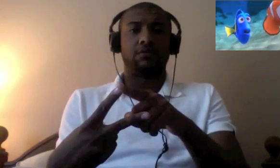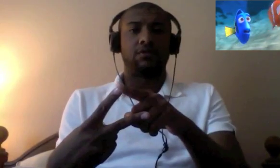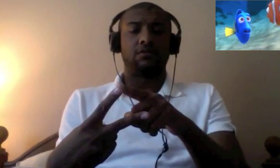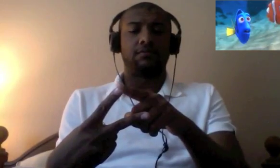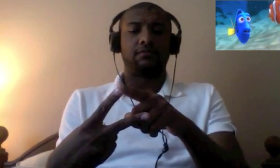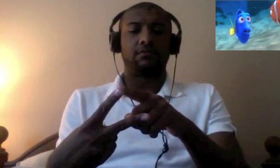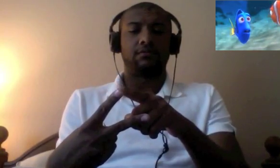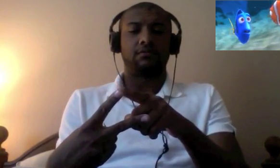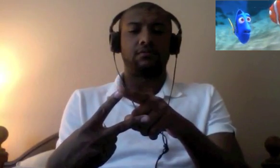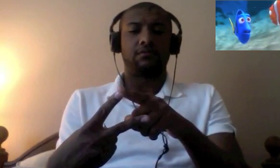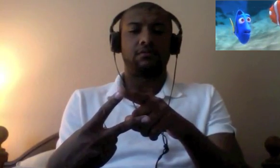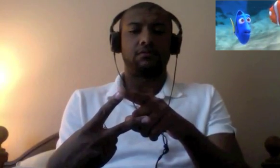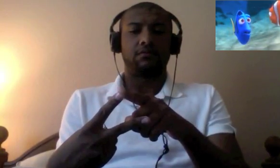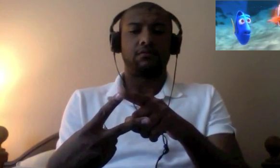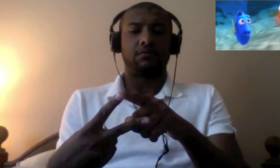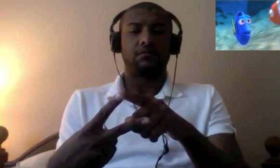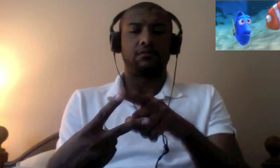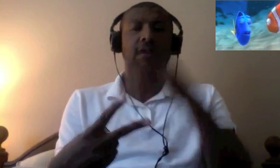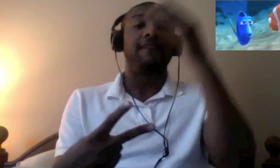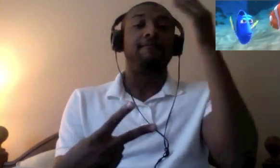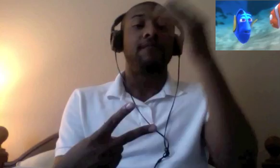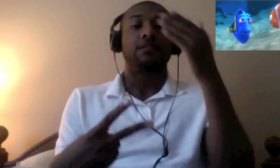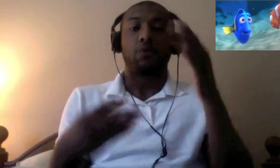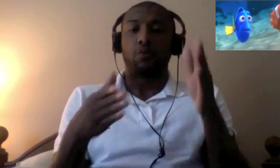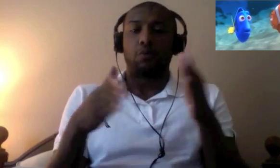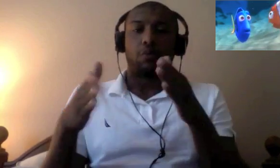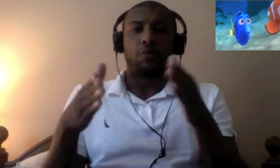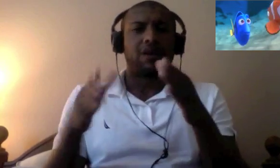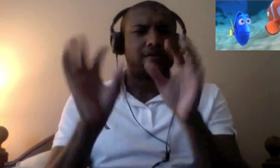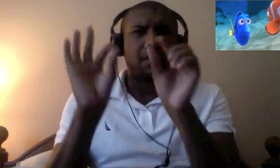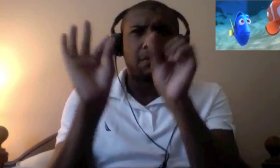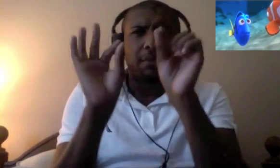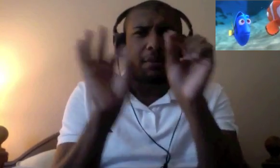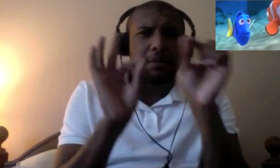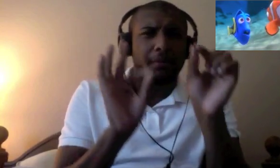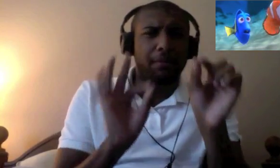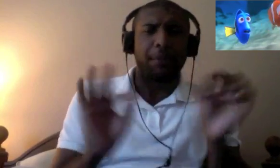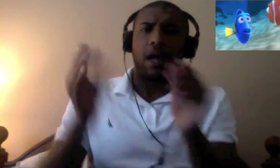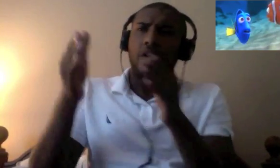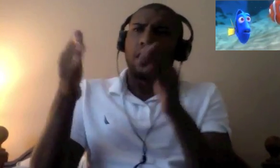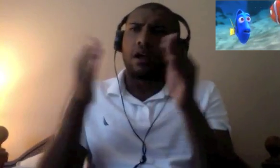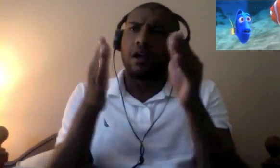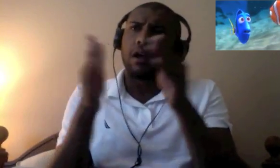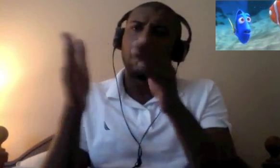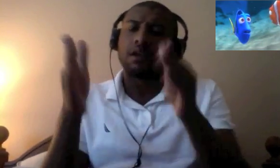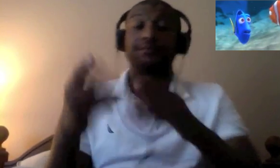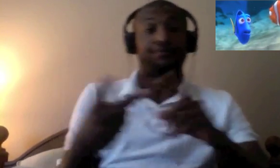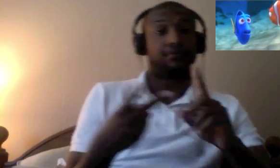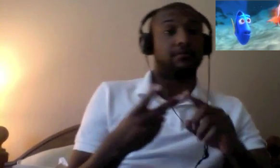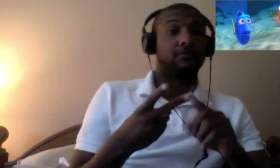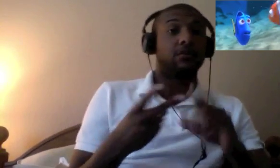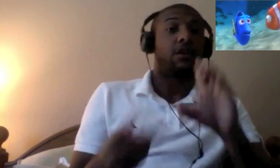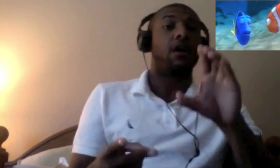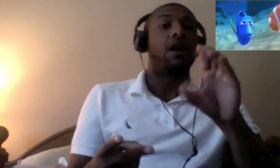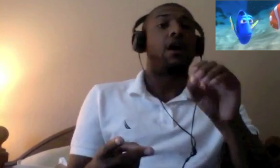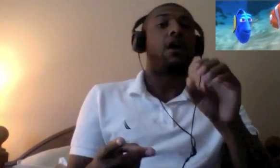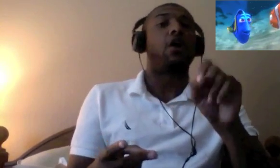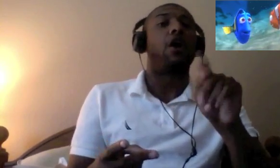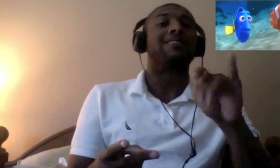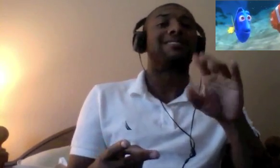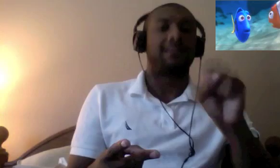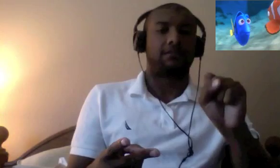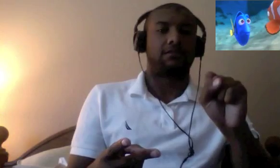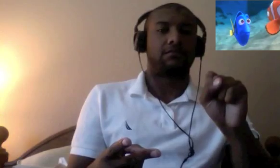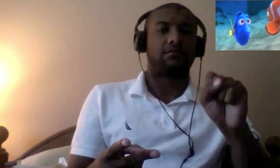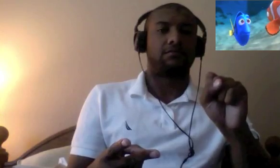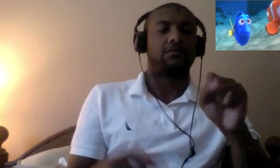or the invisible underwater current that pushes the bits of particulate around in the water. The second is the caustics. These are the ribbons of